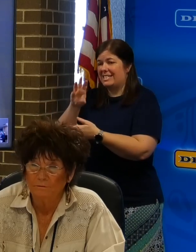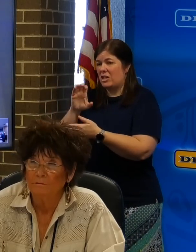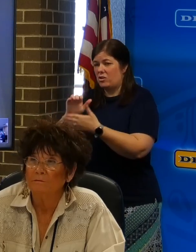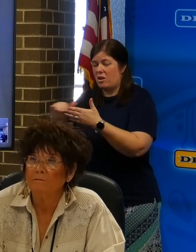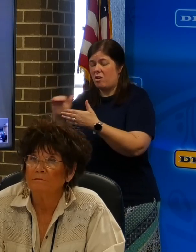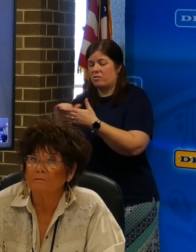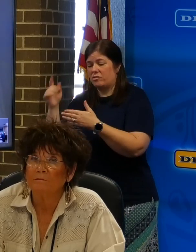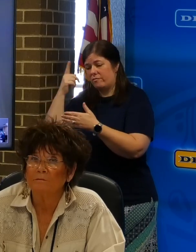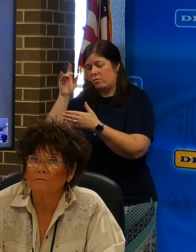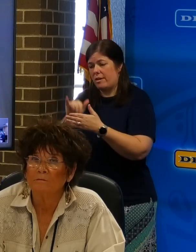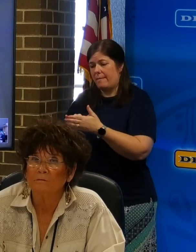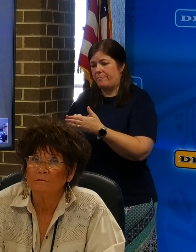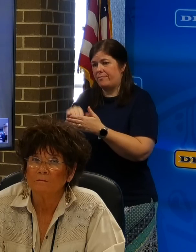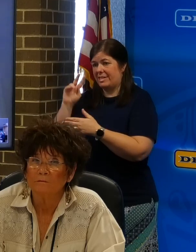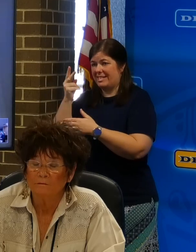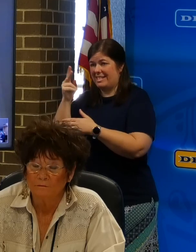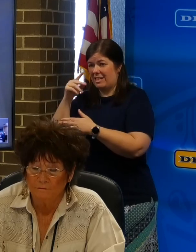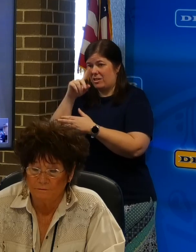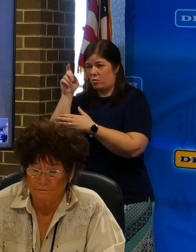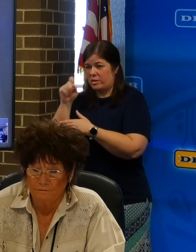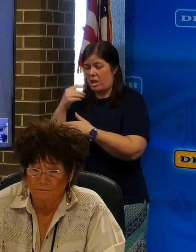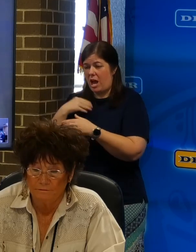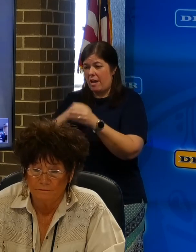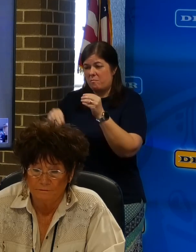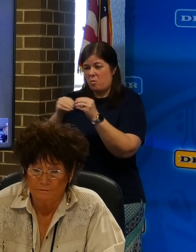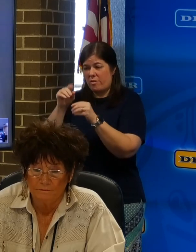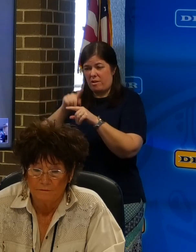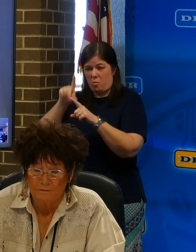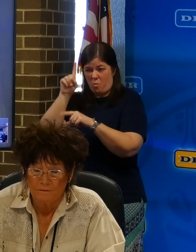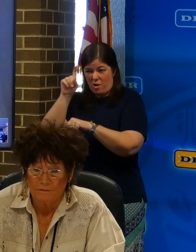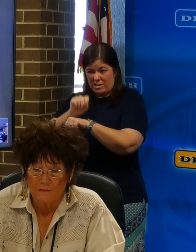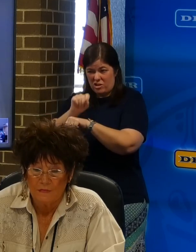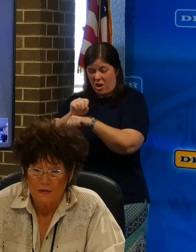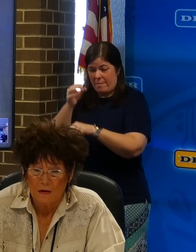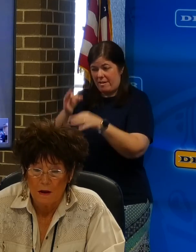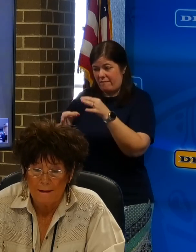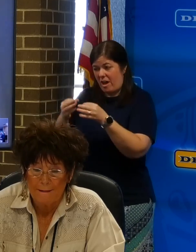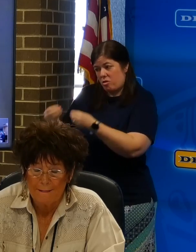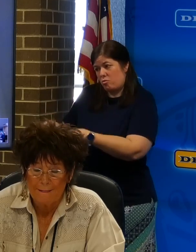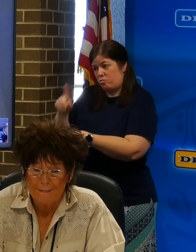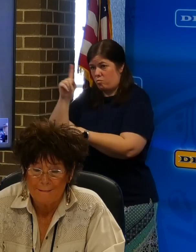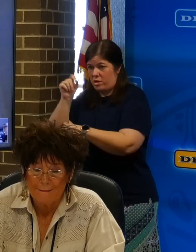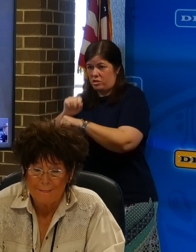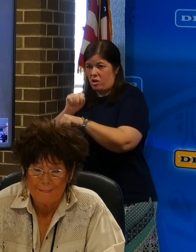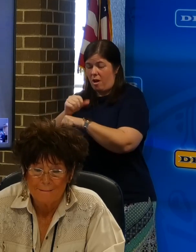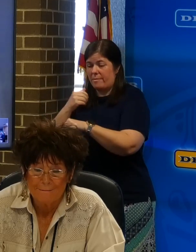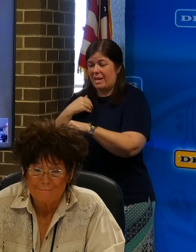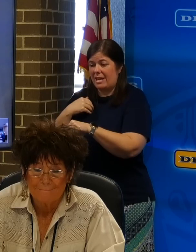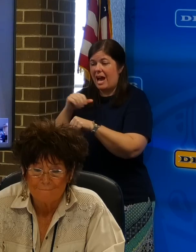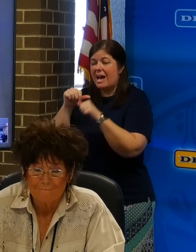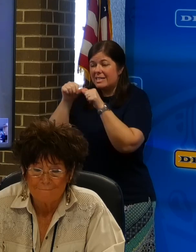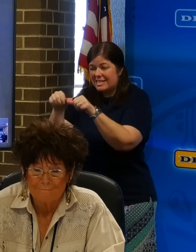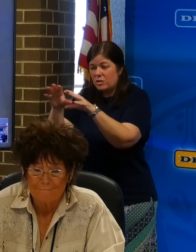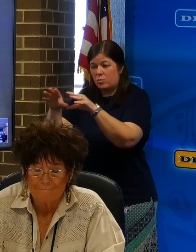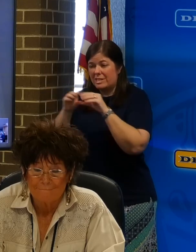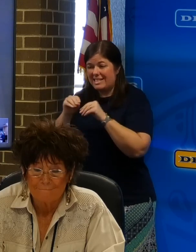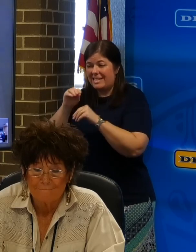question, I have more than one job. If I lose one job due to COVID-19, can I still draw for